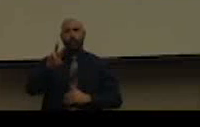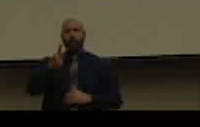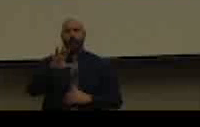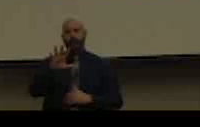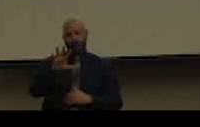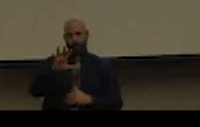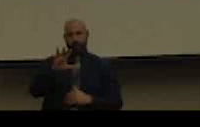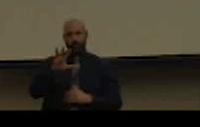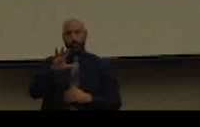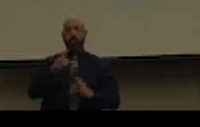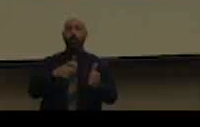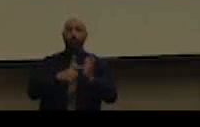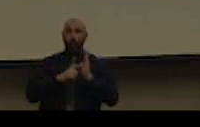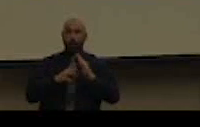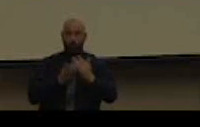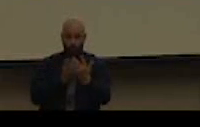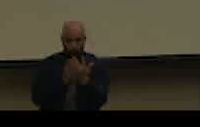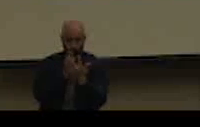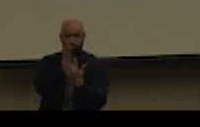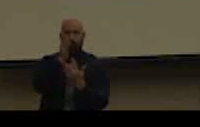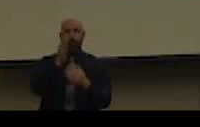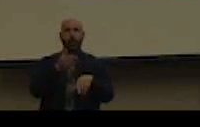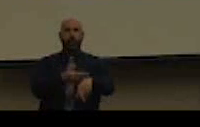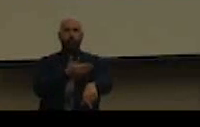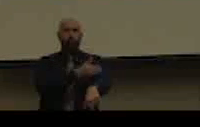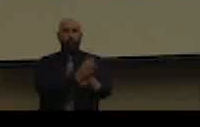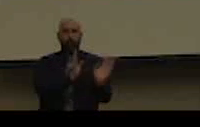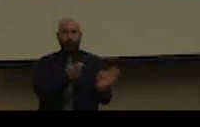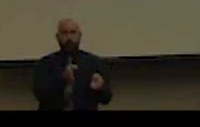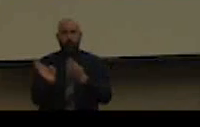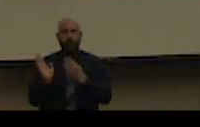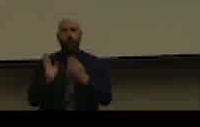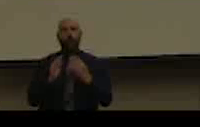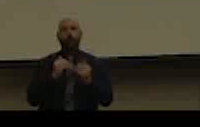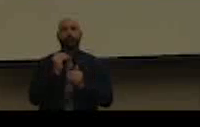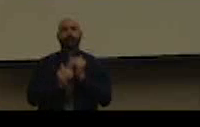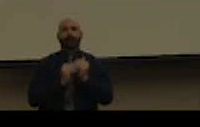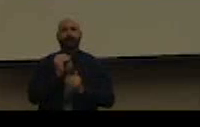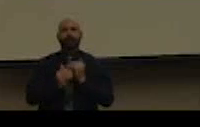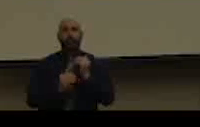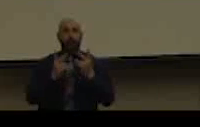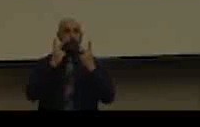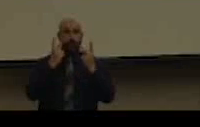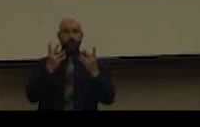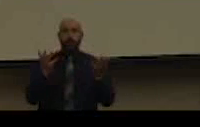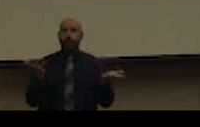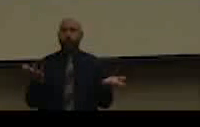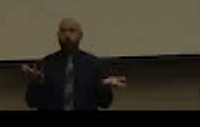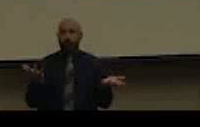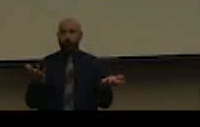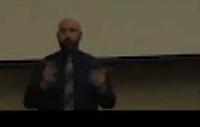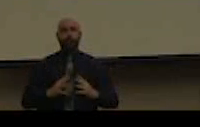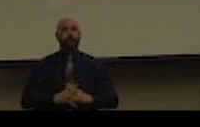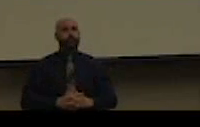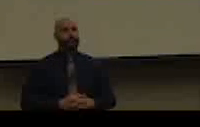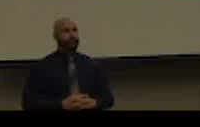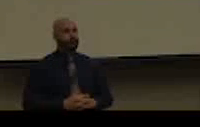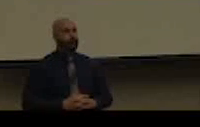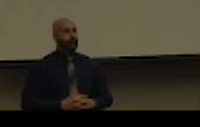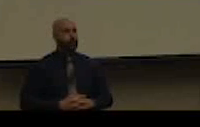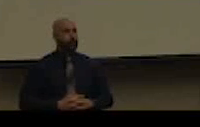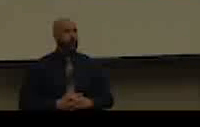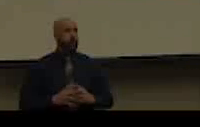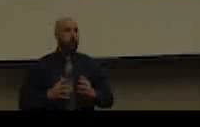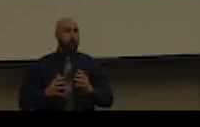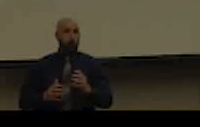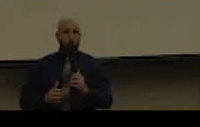process. And what we've seen here is that the vast majority of these